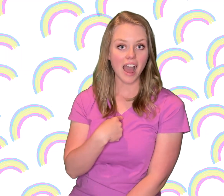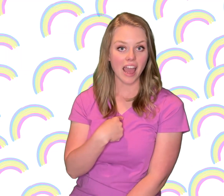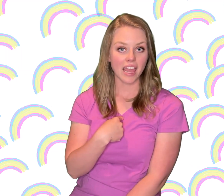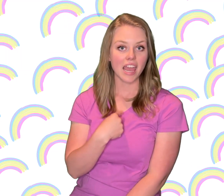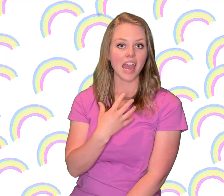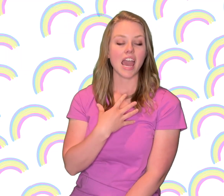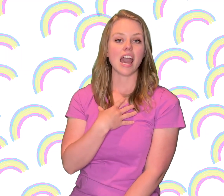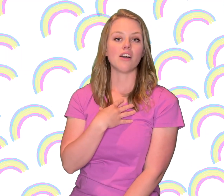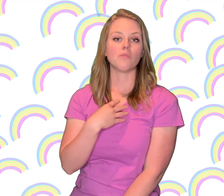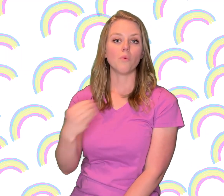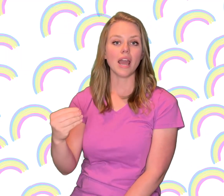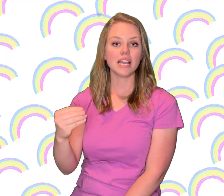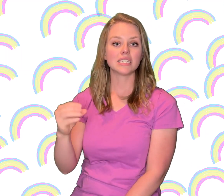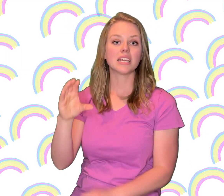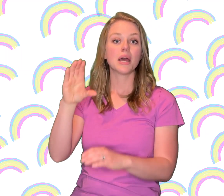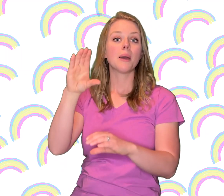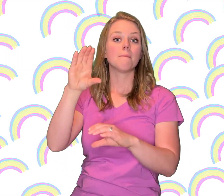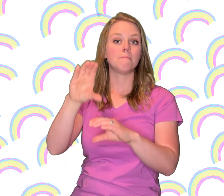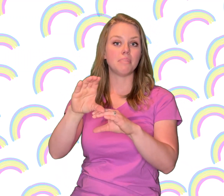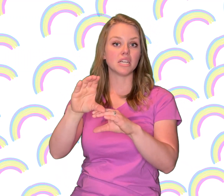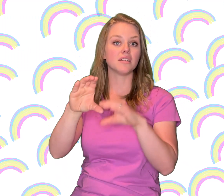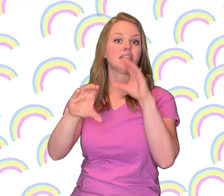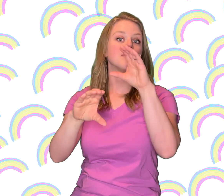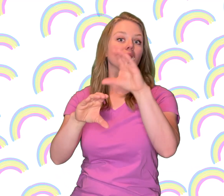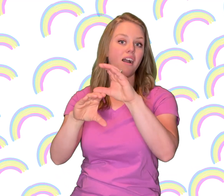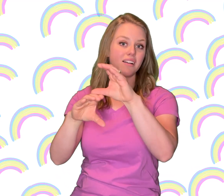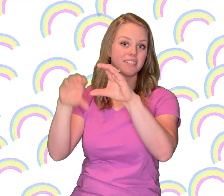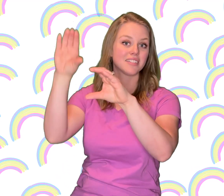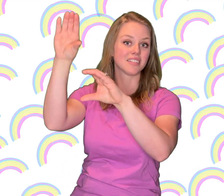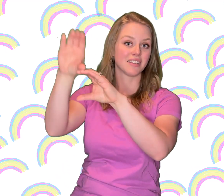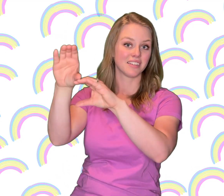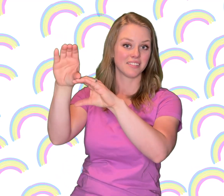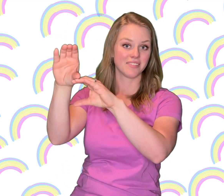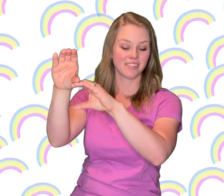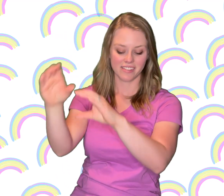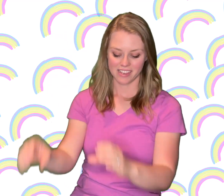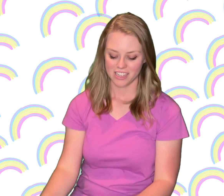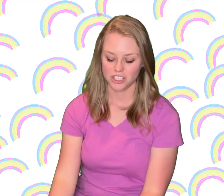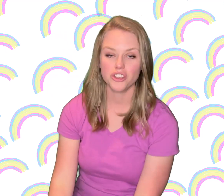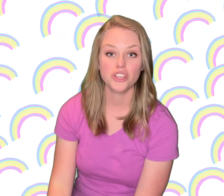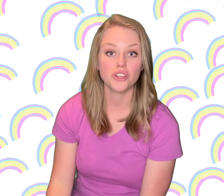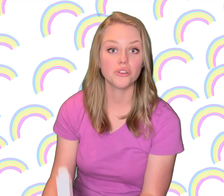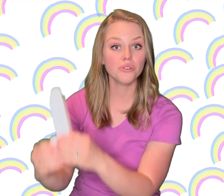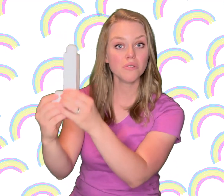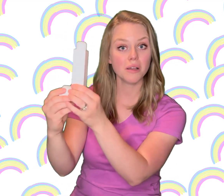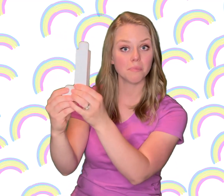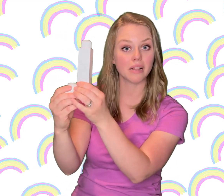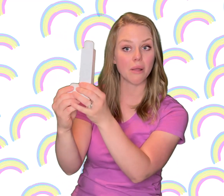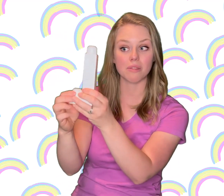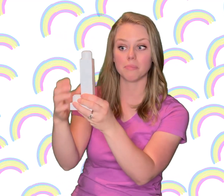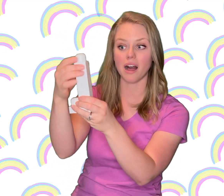I have white building blocks. Do you play with